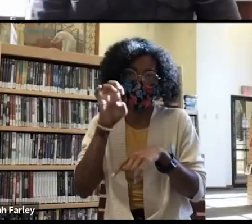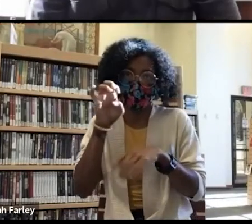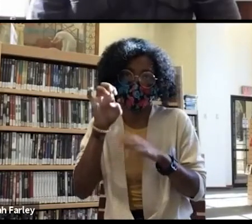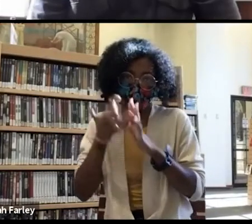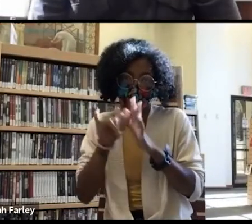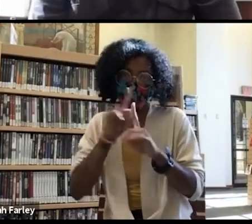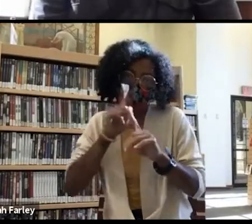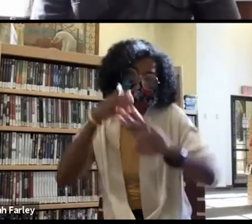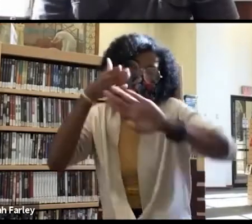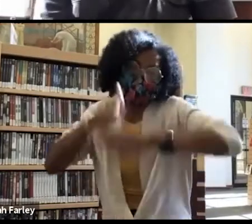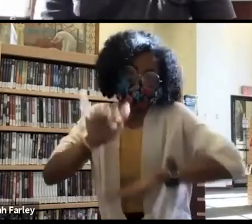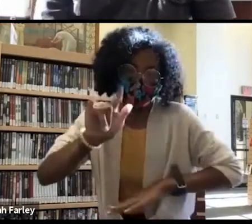And I joined after Emily.